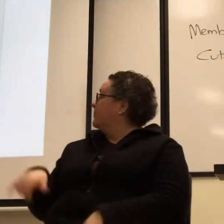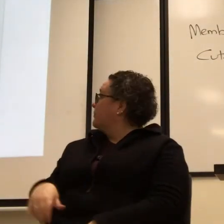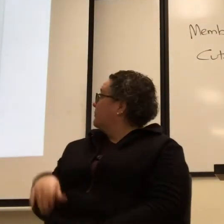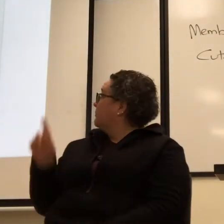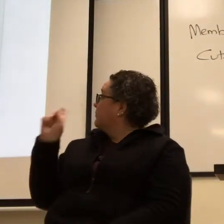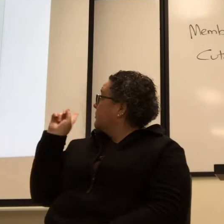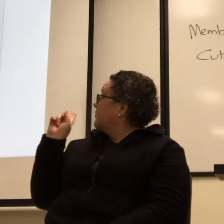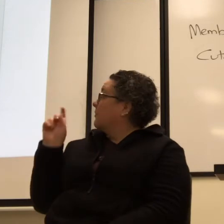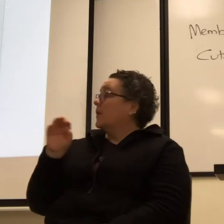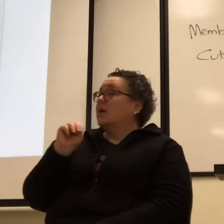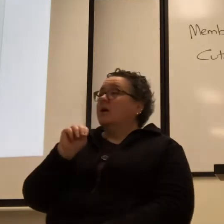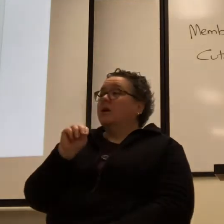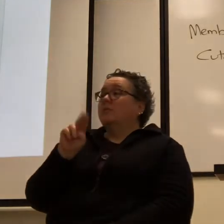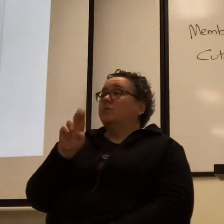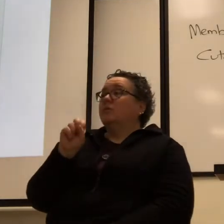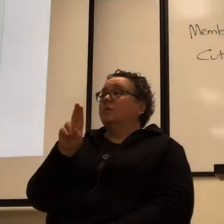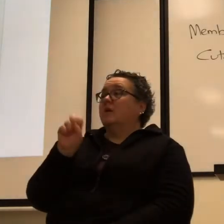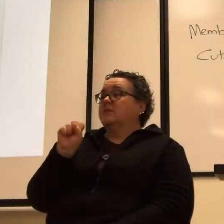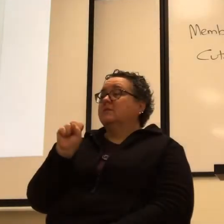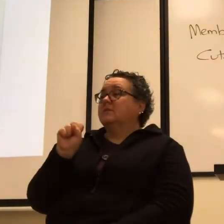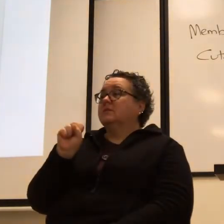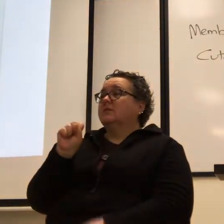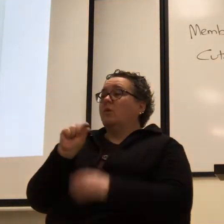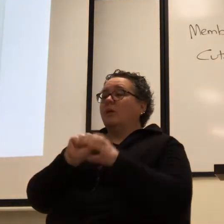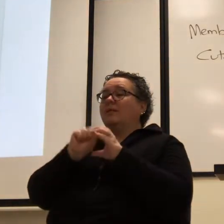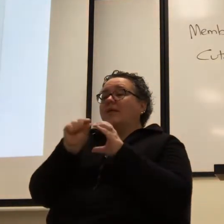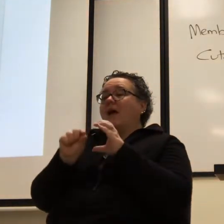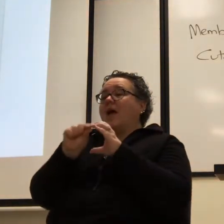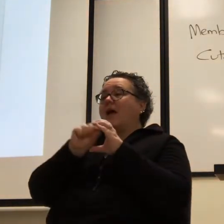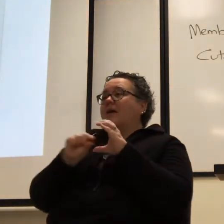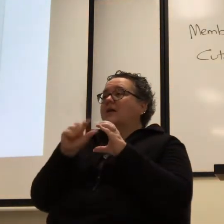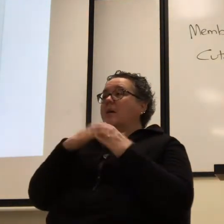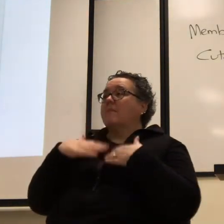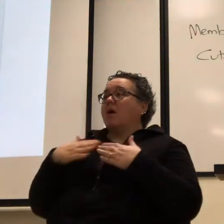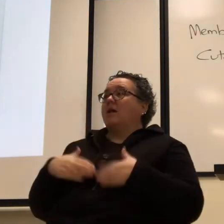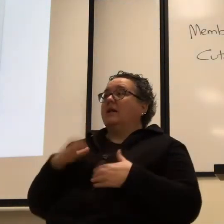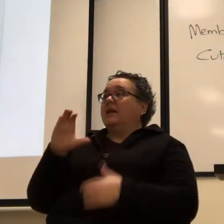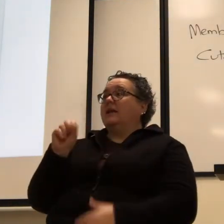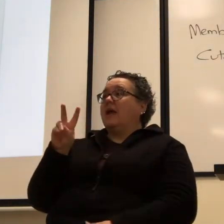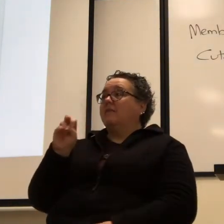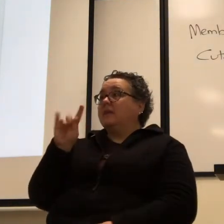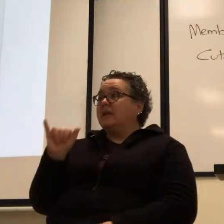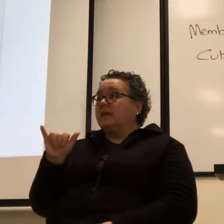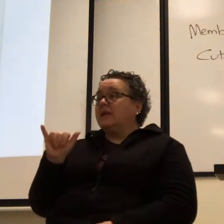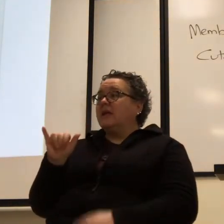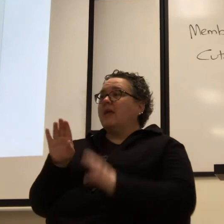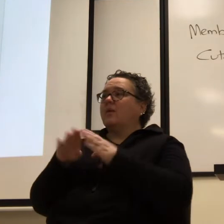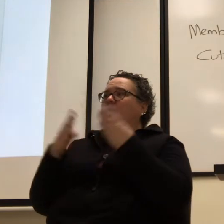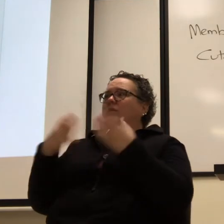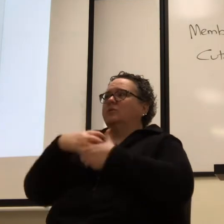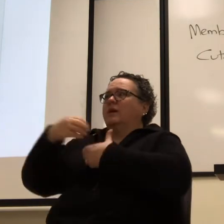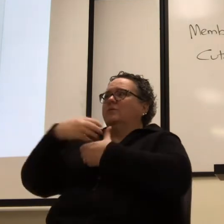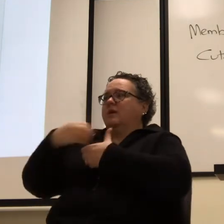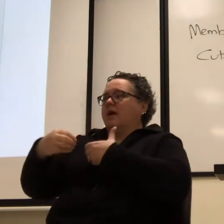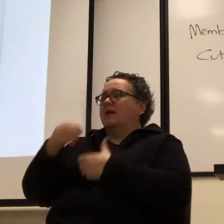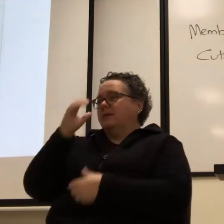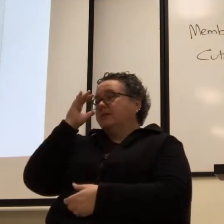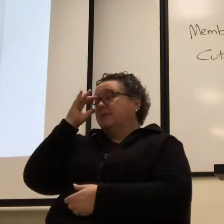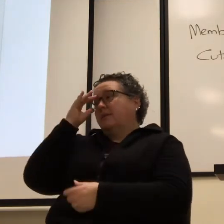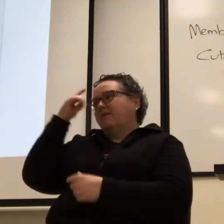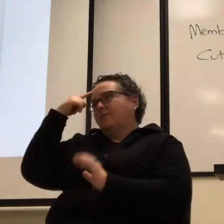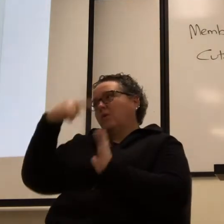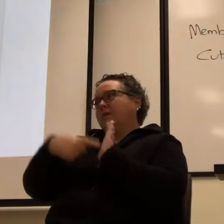mucous membranes, they line body cavities and they're open to the exterior. A good example is what we've been talking